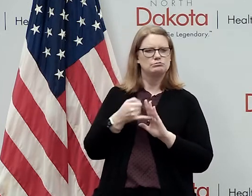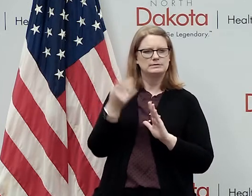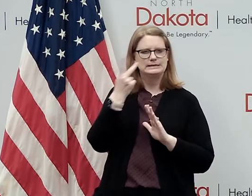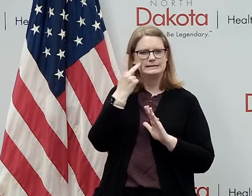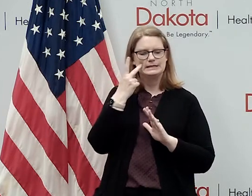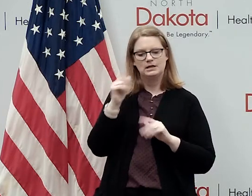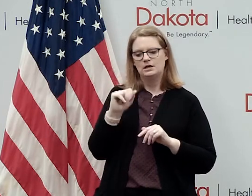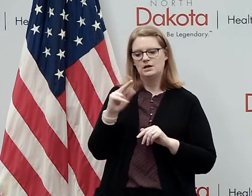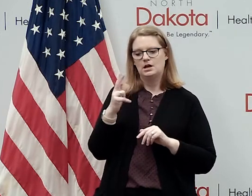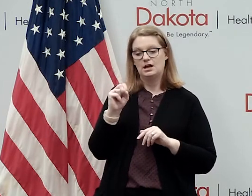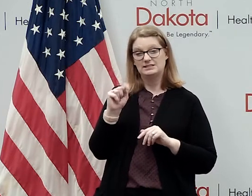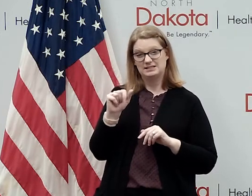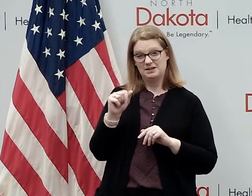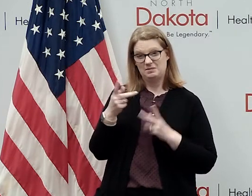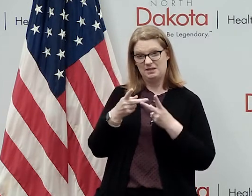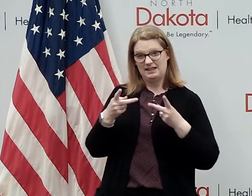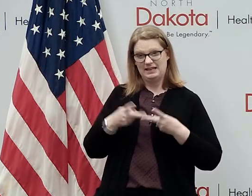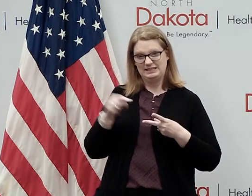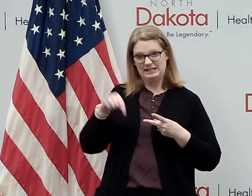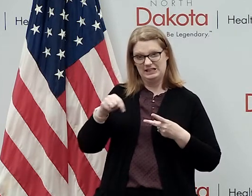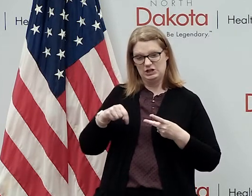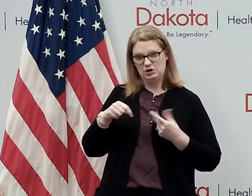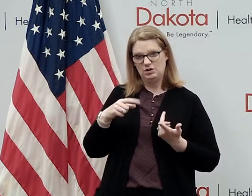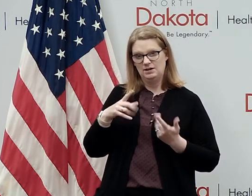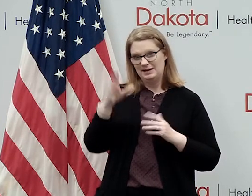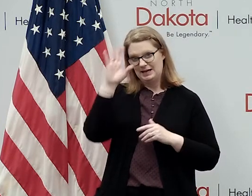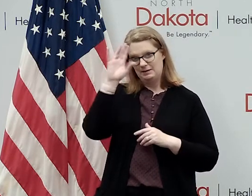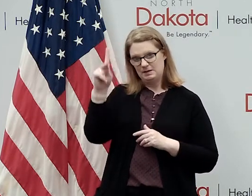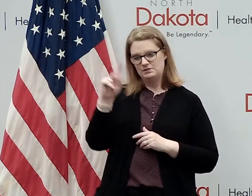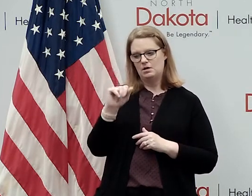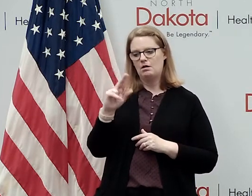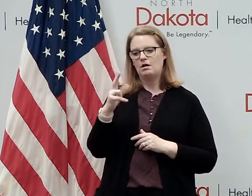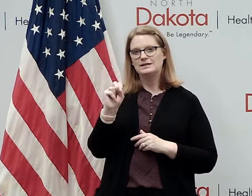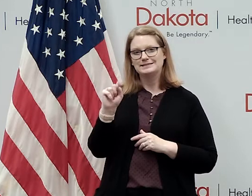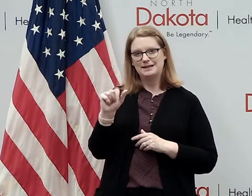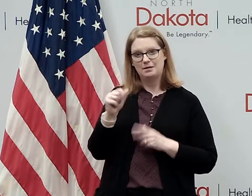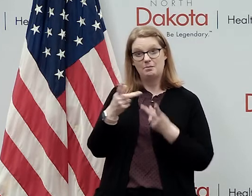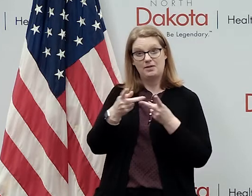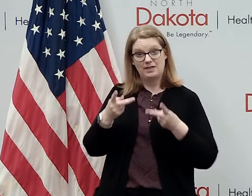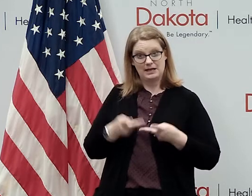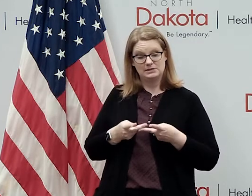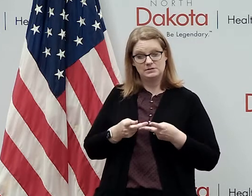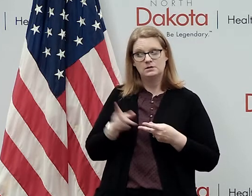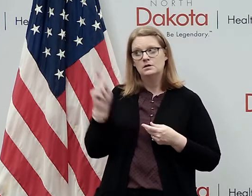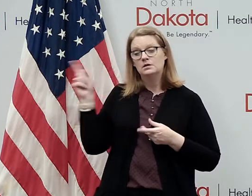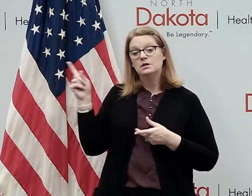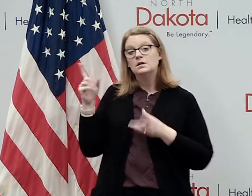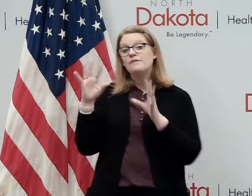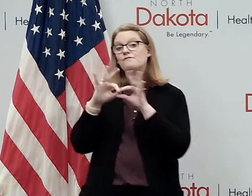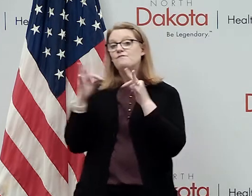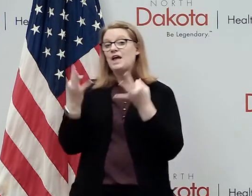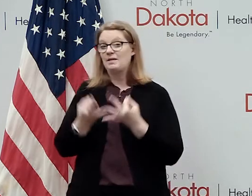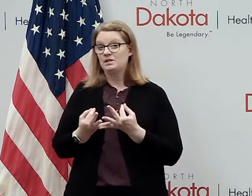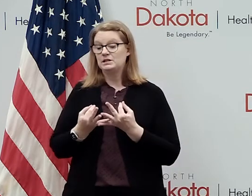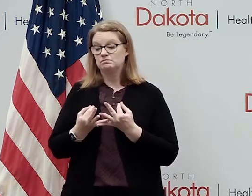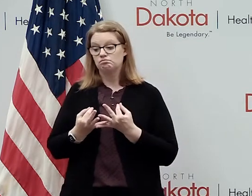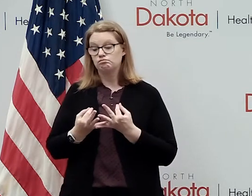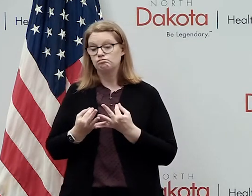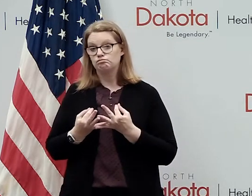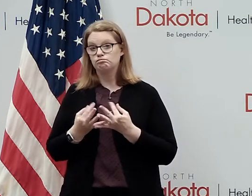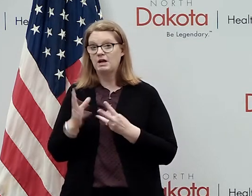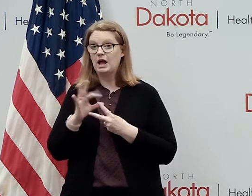here at Augusta Place, which is a senior living facility here in Bismarck, family members will have an option to be tested